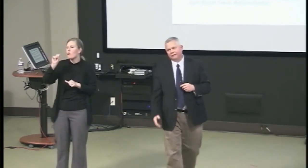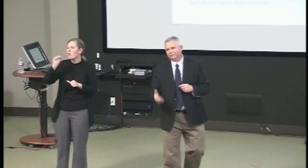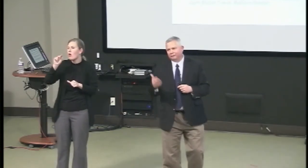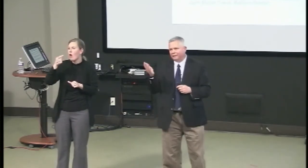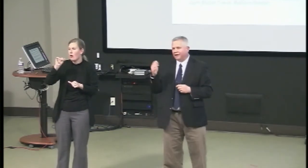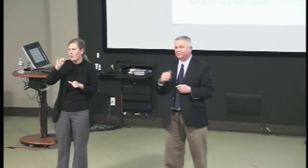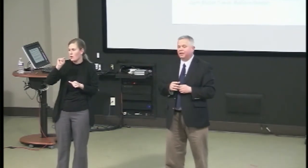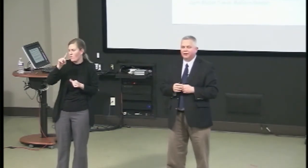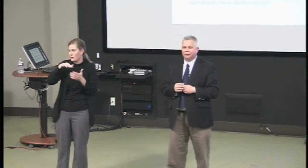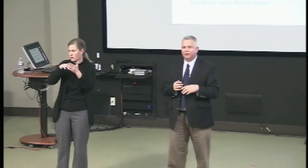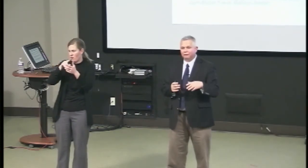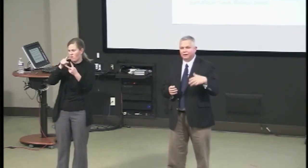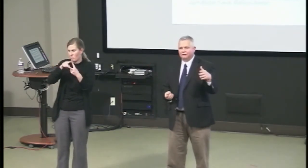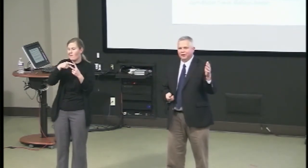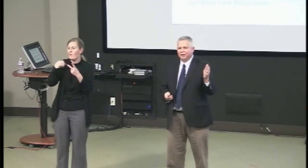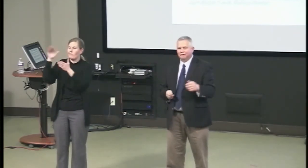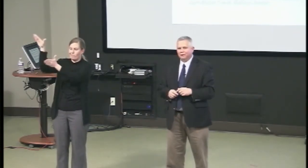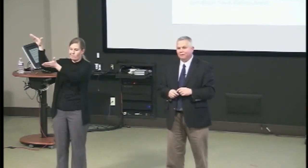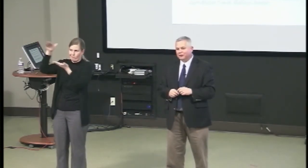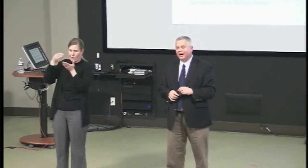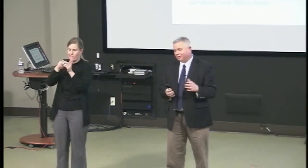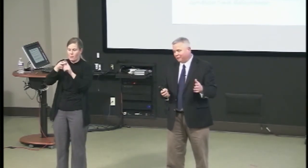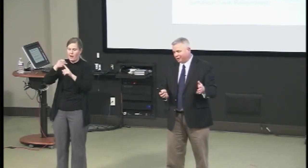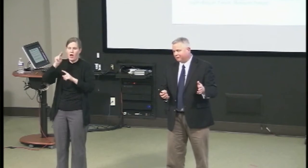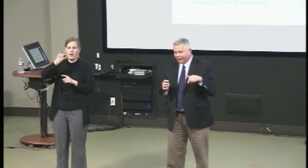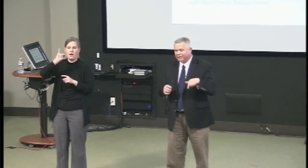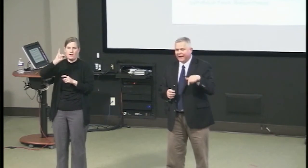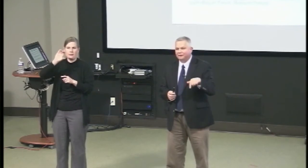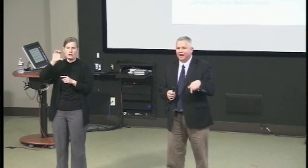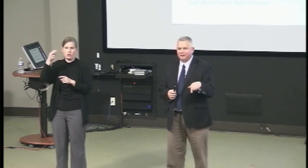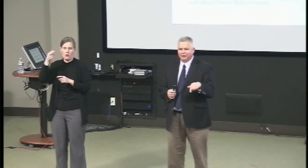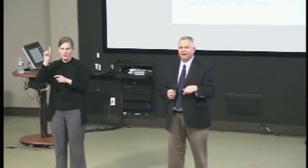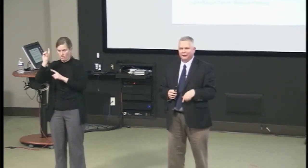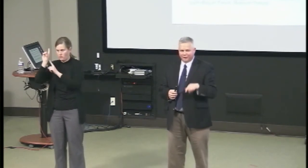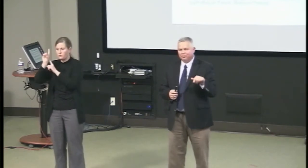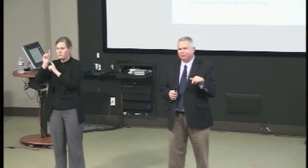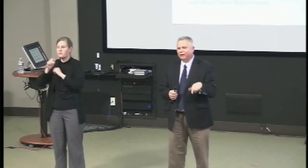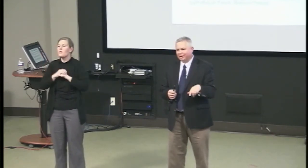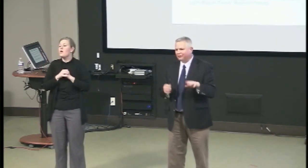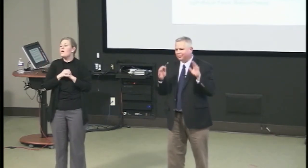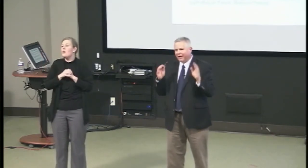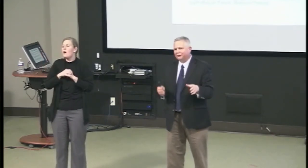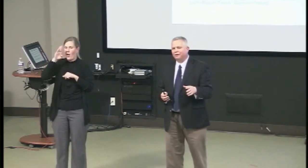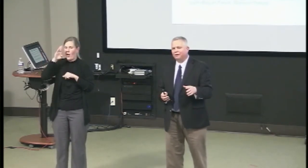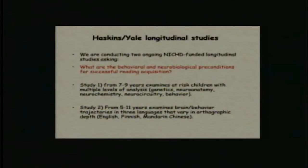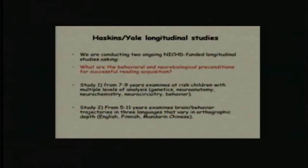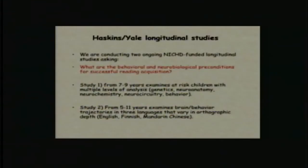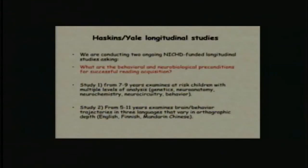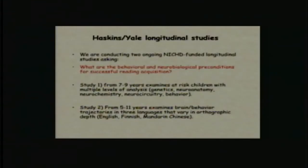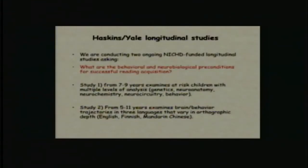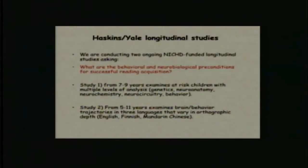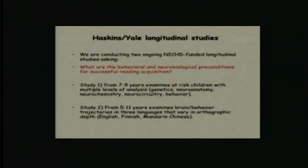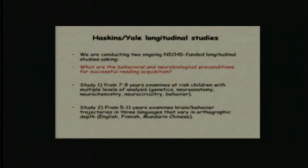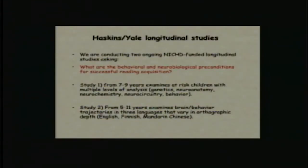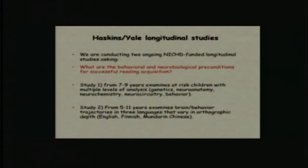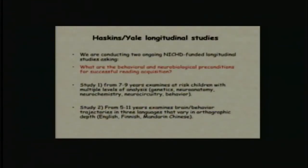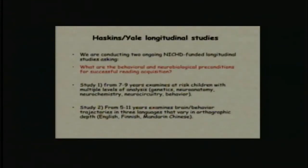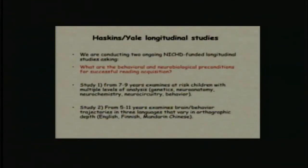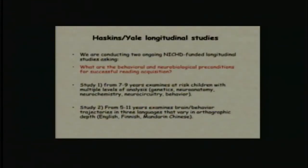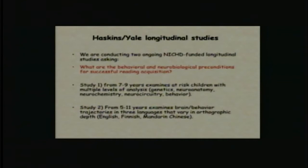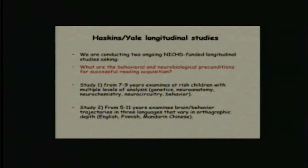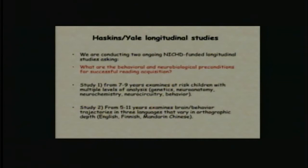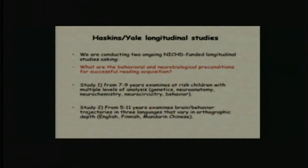Guinevere, I keep saying, you know, we're almost done, but we are now done this spring with the final cohort. So the next talk I